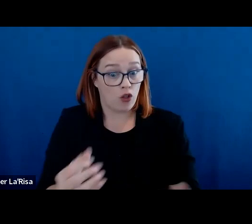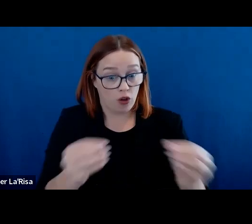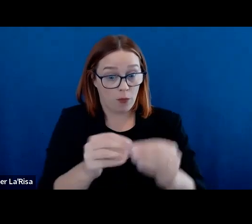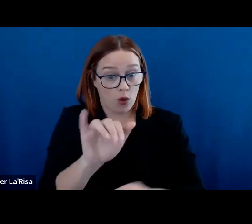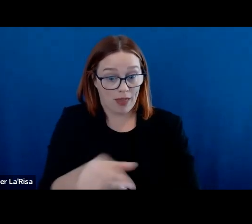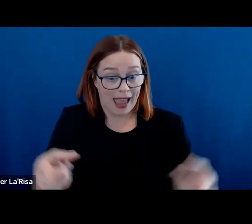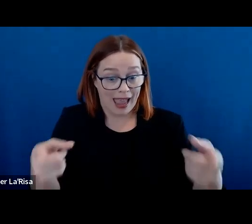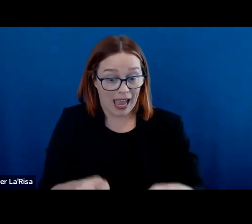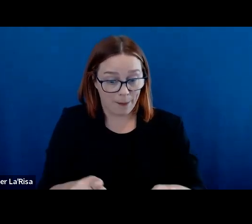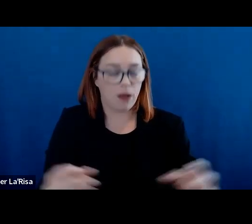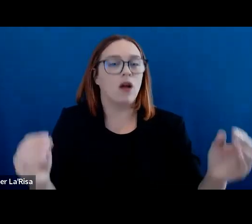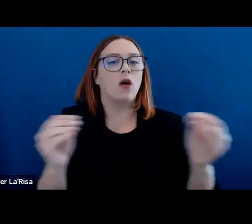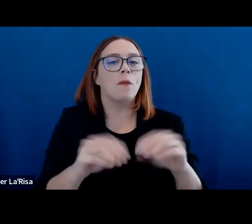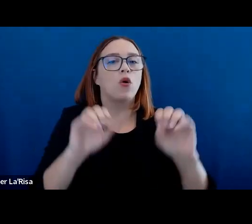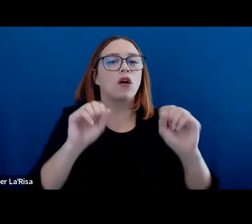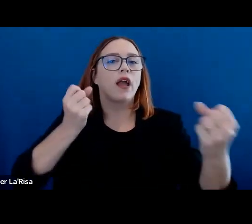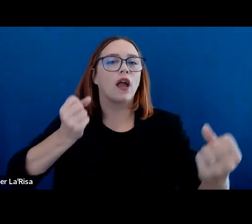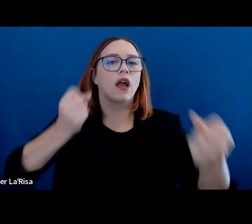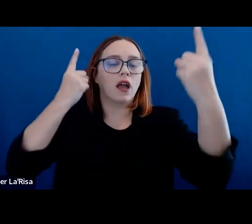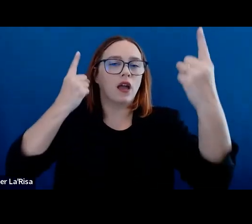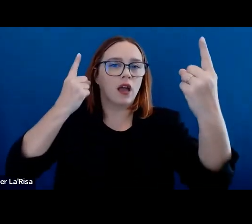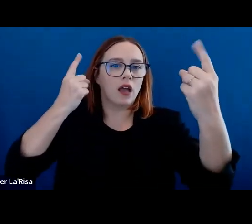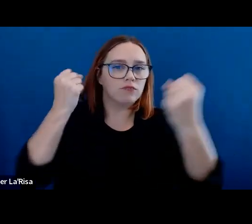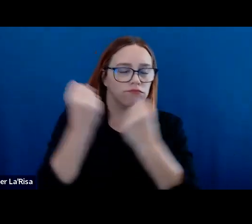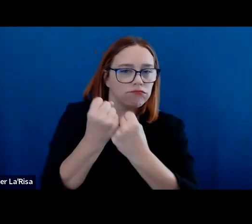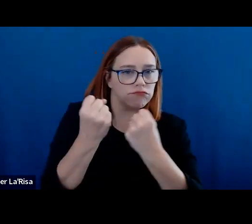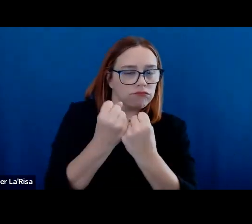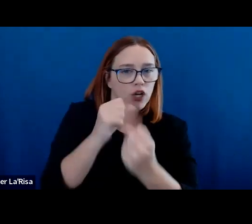other and have more equitable communities.